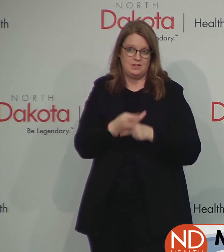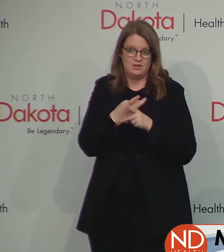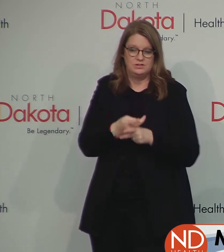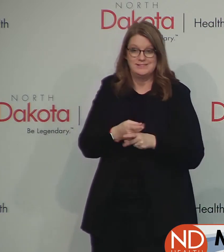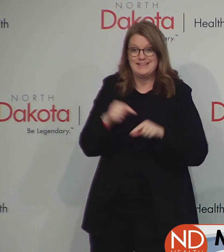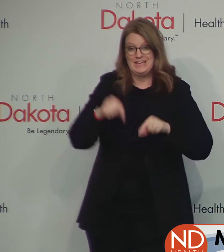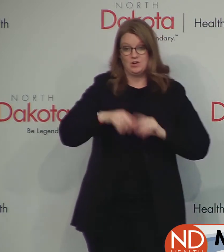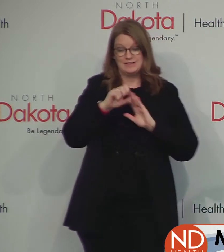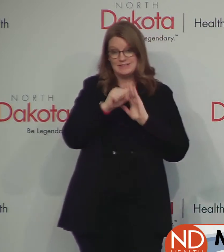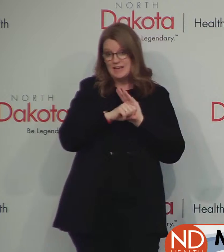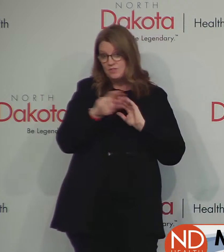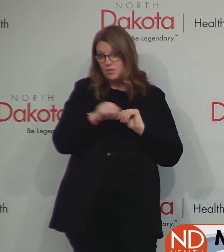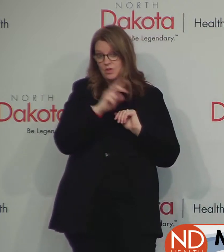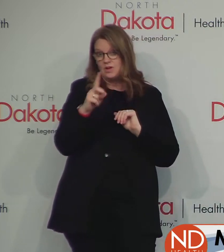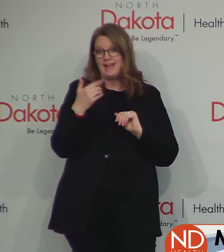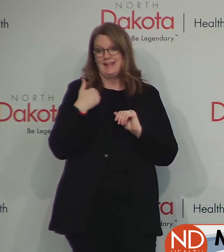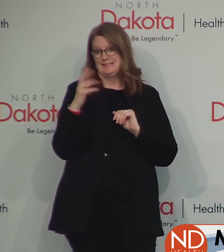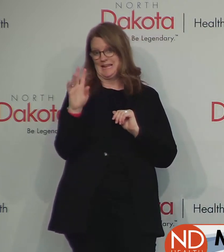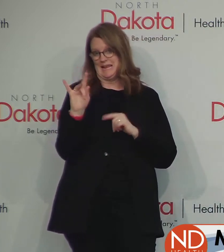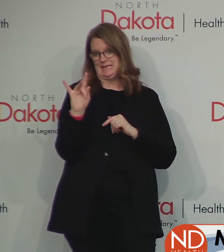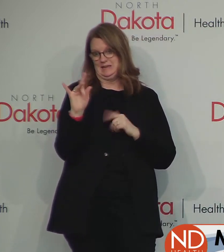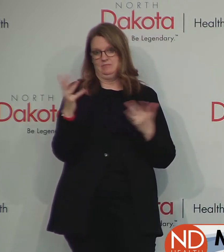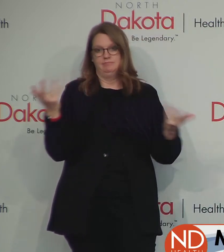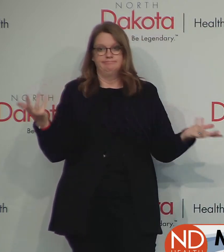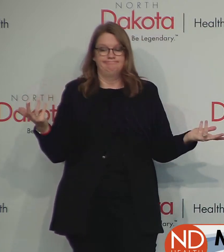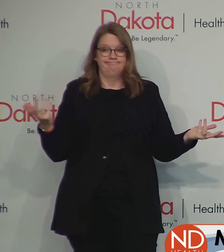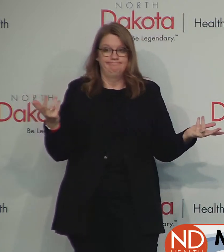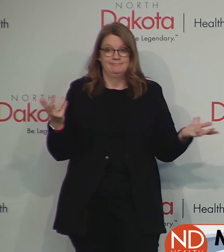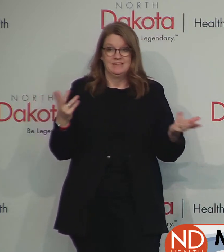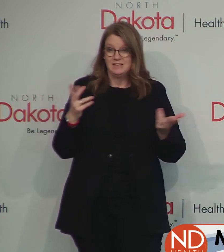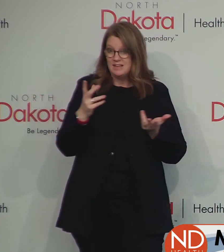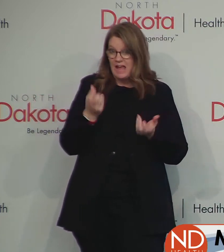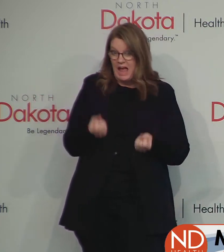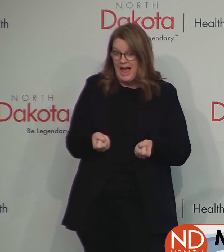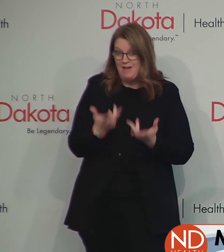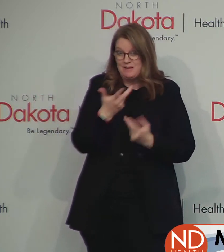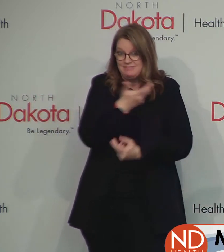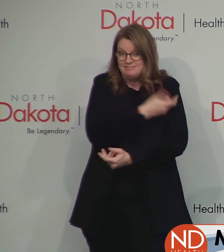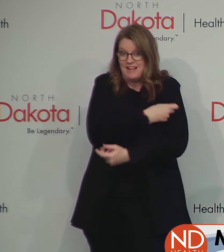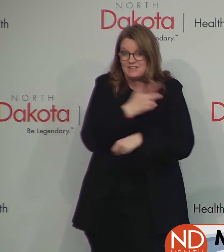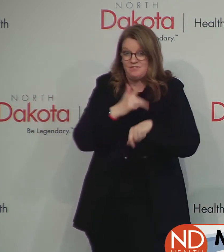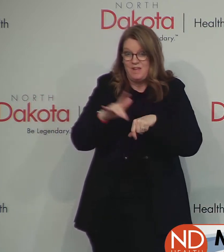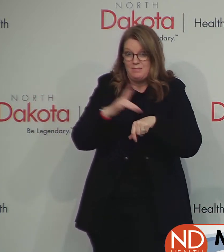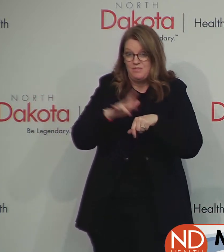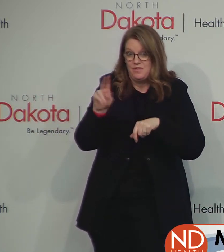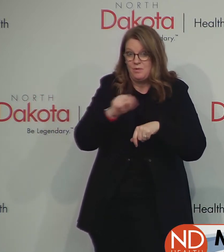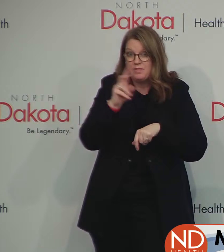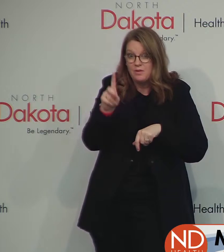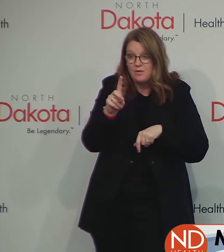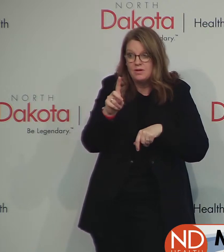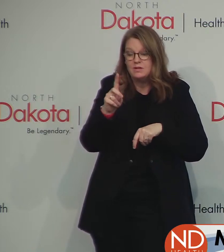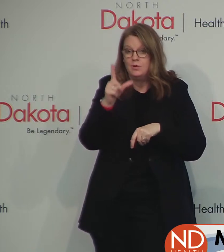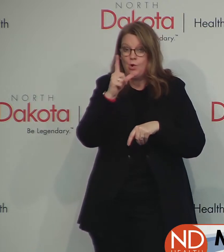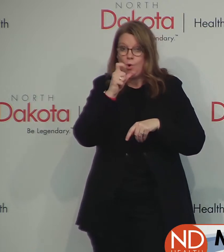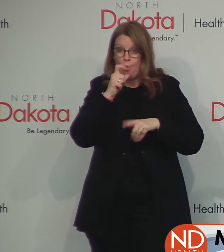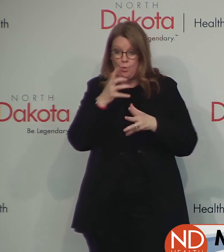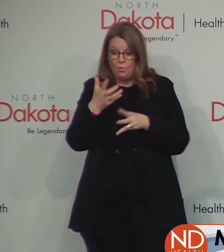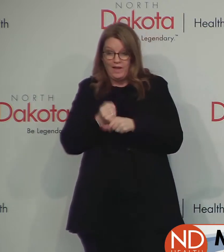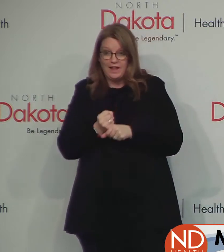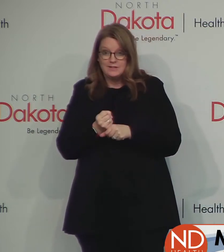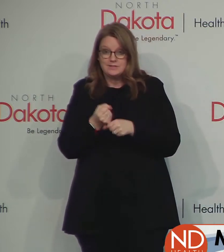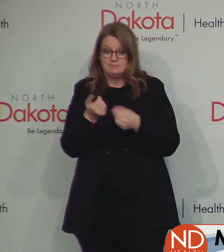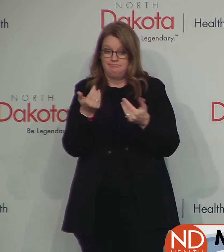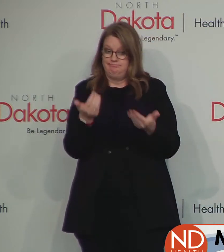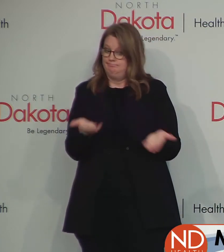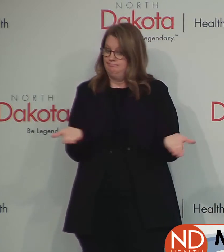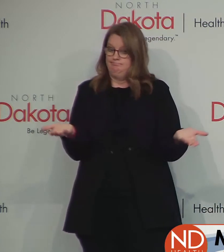qualified health centers. We don't yet know how many doses this will mean for North Dakota, or which health centers in the state will be receiving direct